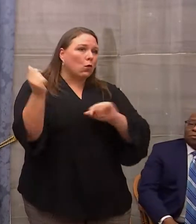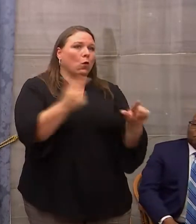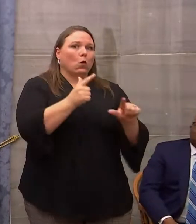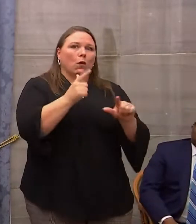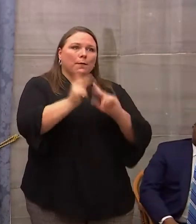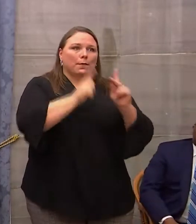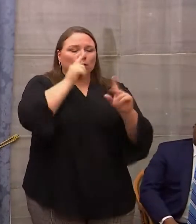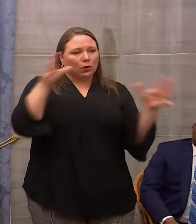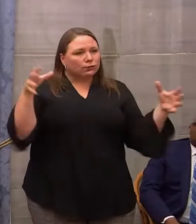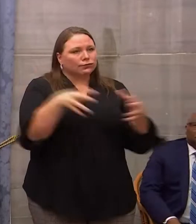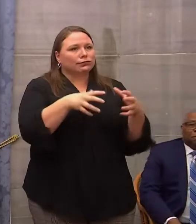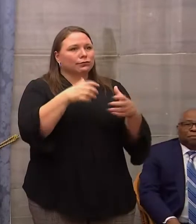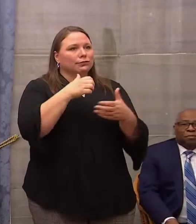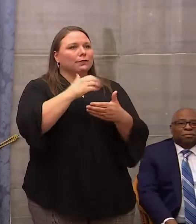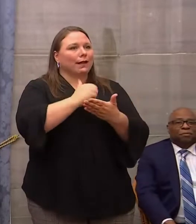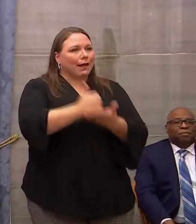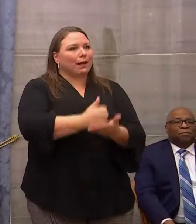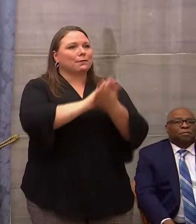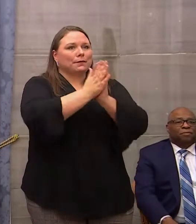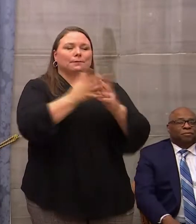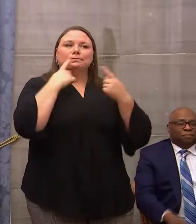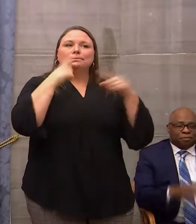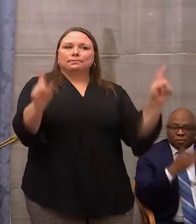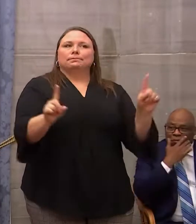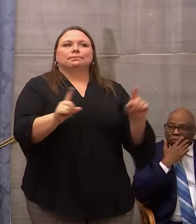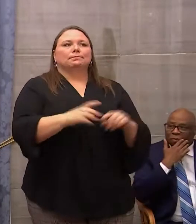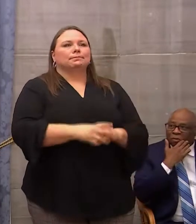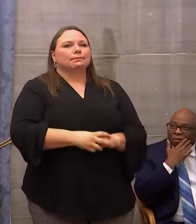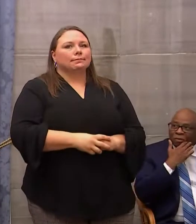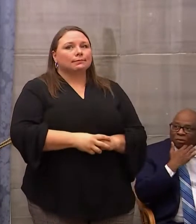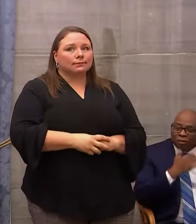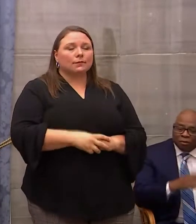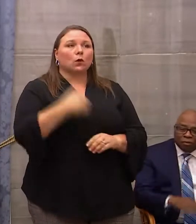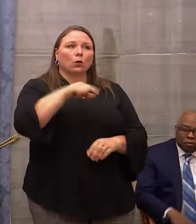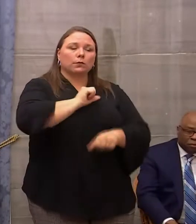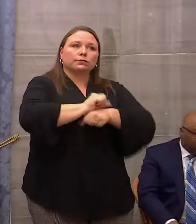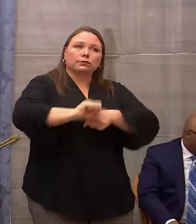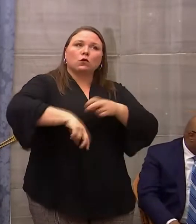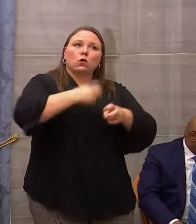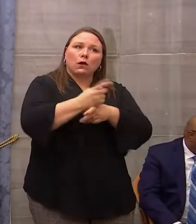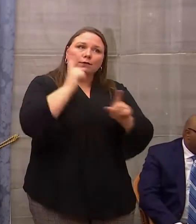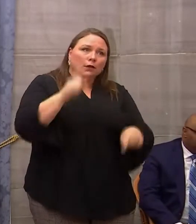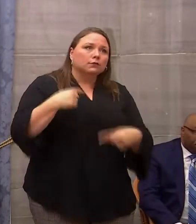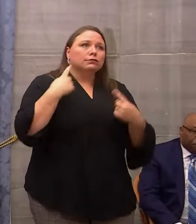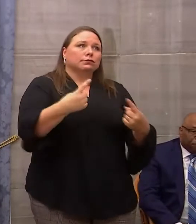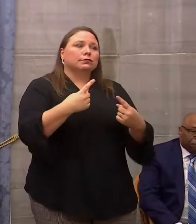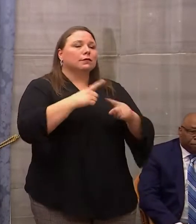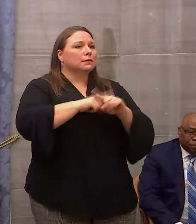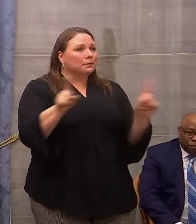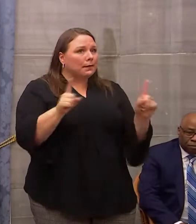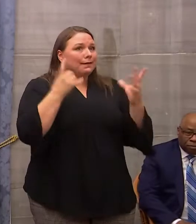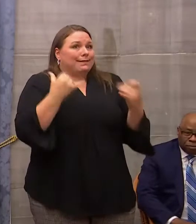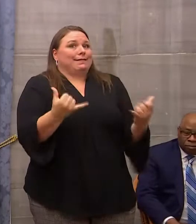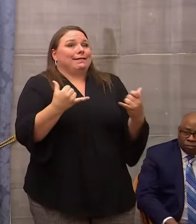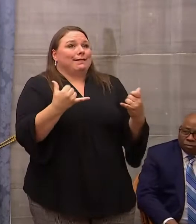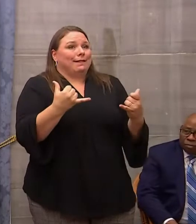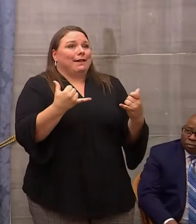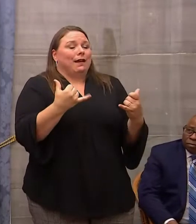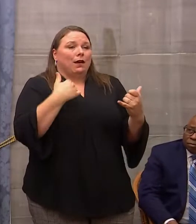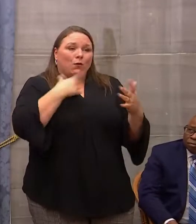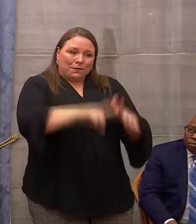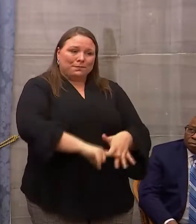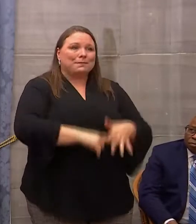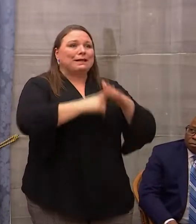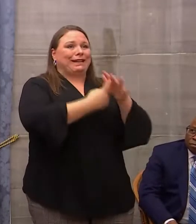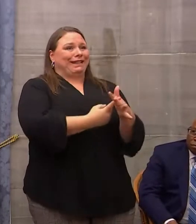have come together to make this happen. It's been a long time and a lot of work in the making, but we're just now